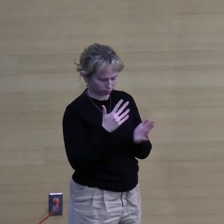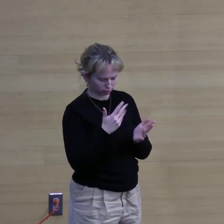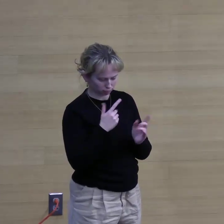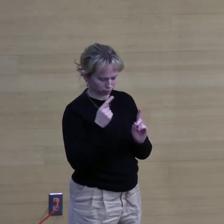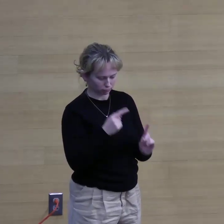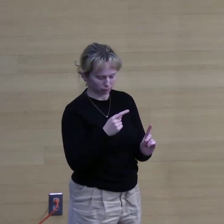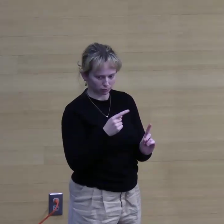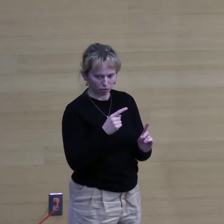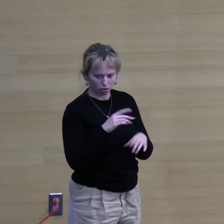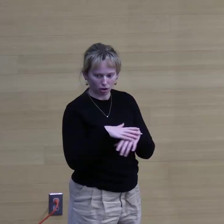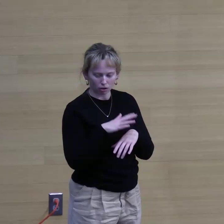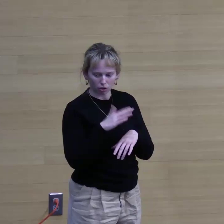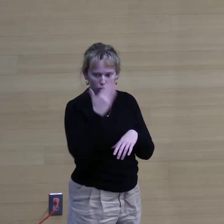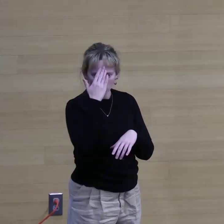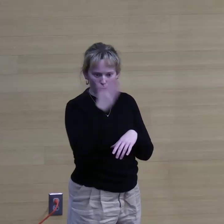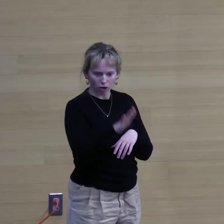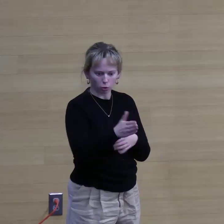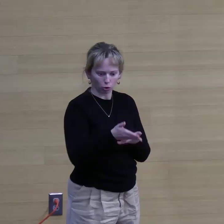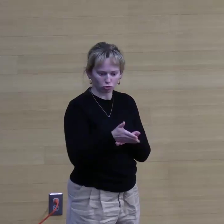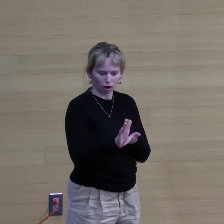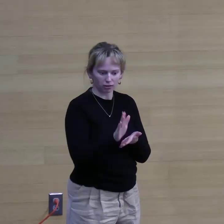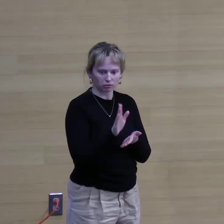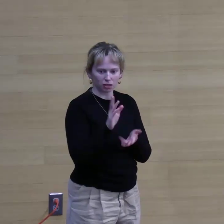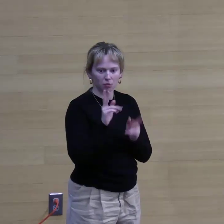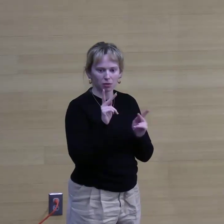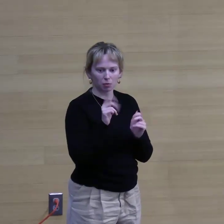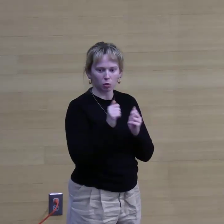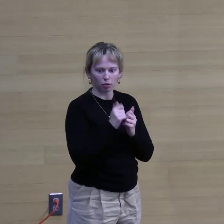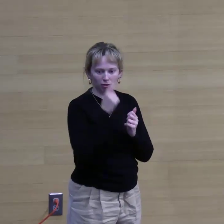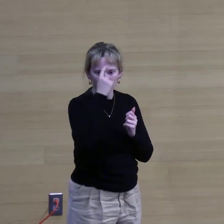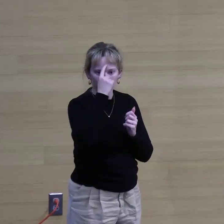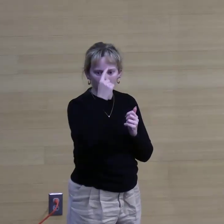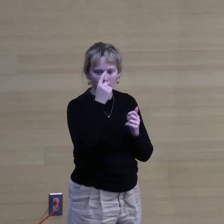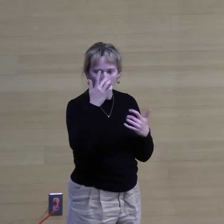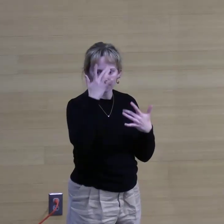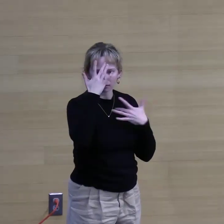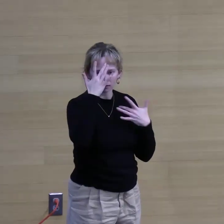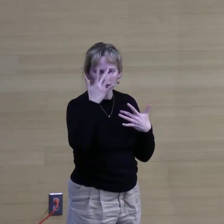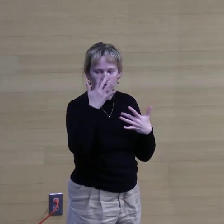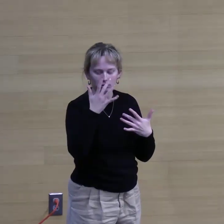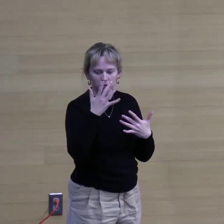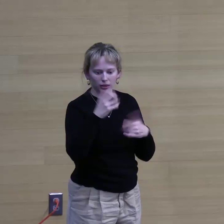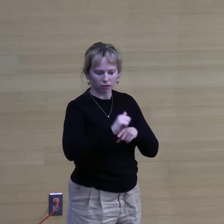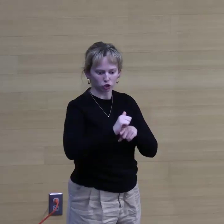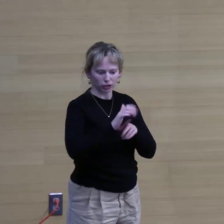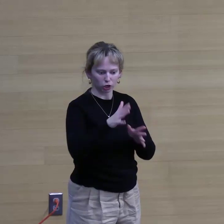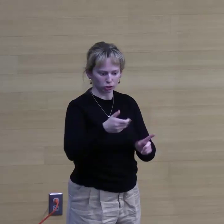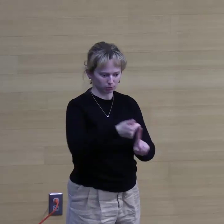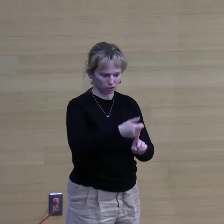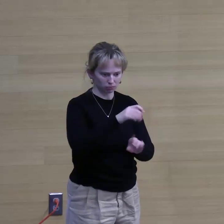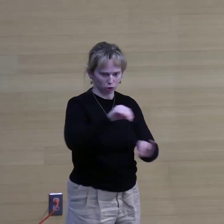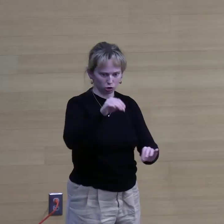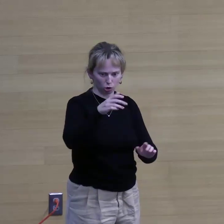project on knowing your rights for people with mental illness. And all the trainers were people that did not have mental illness.